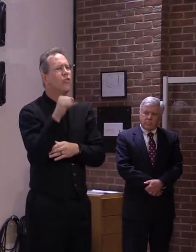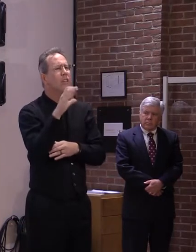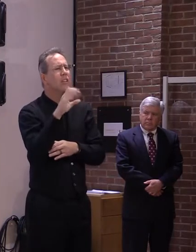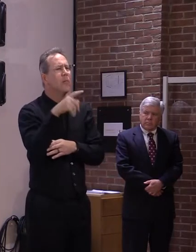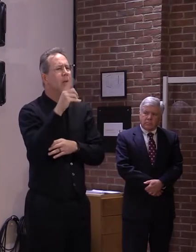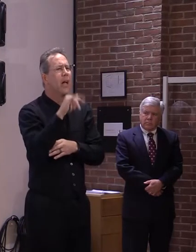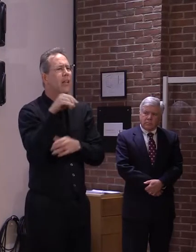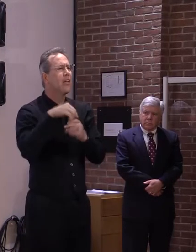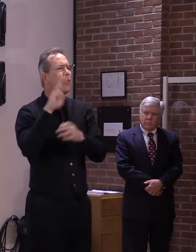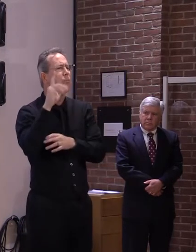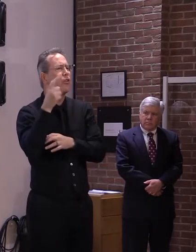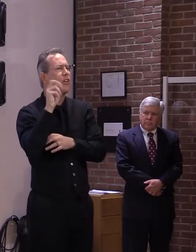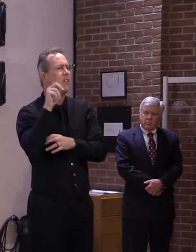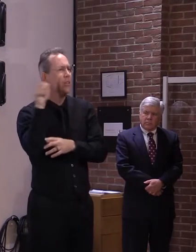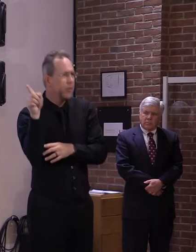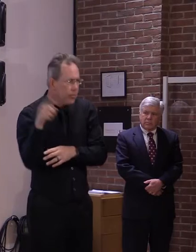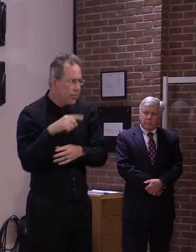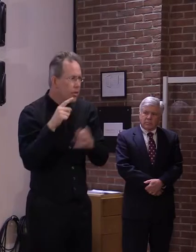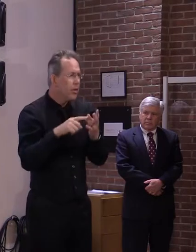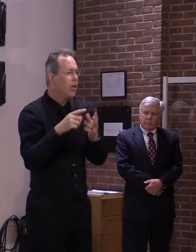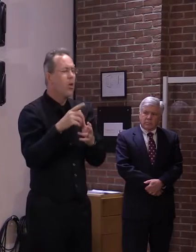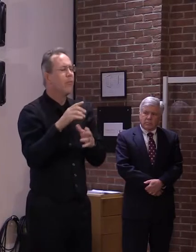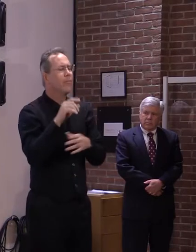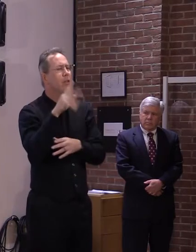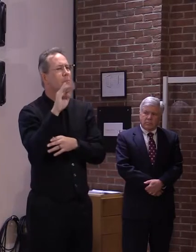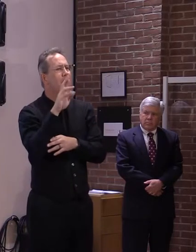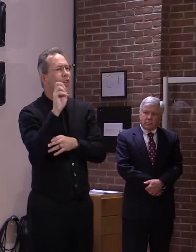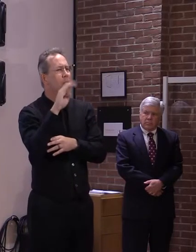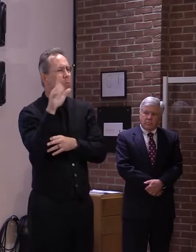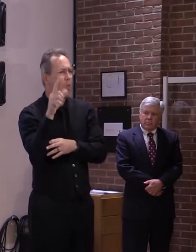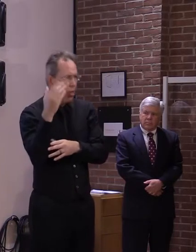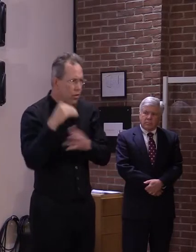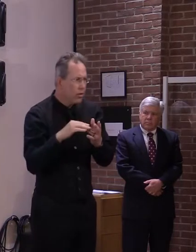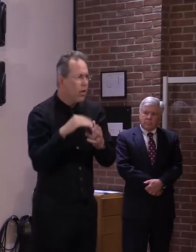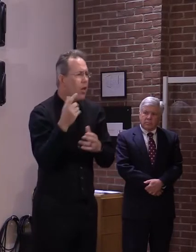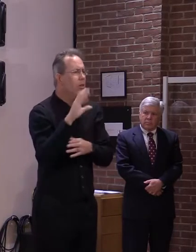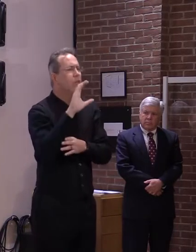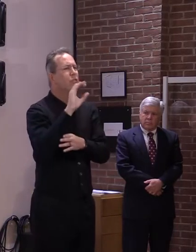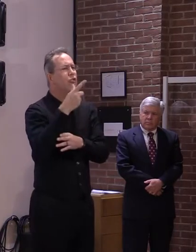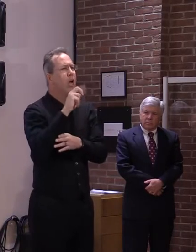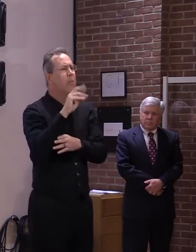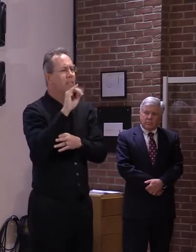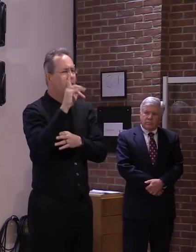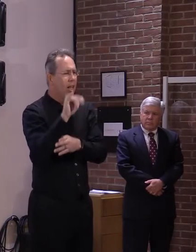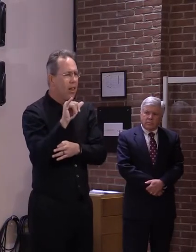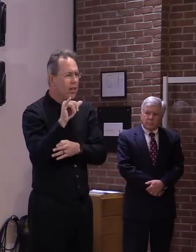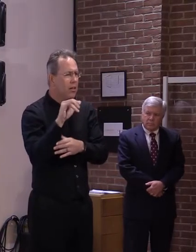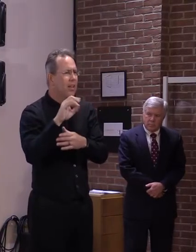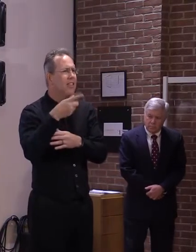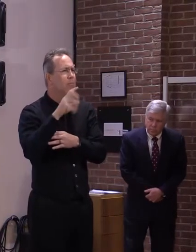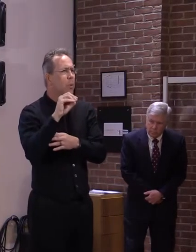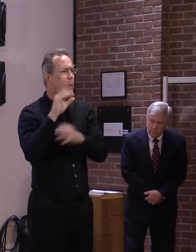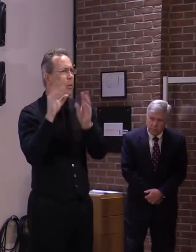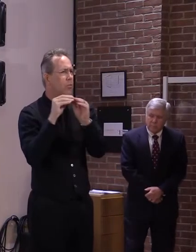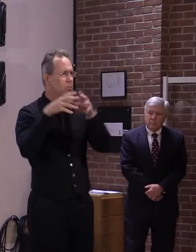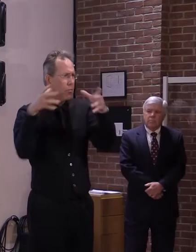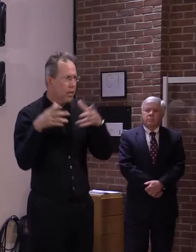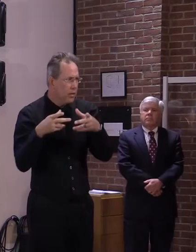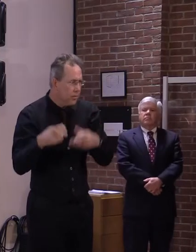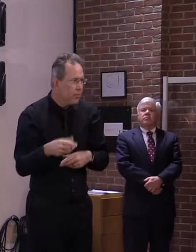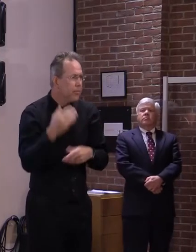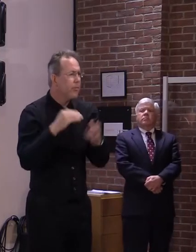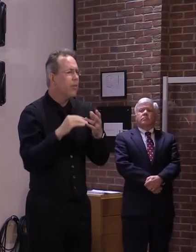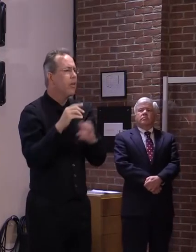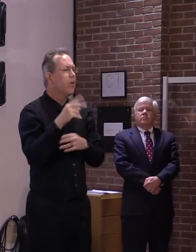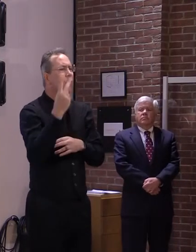the Champlain Valley Expo, two separate mobile home parks in Bennington, North